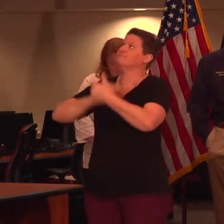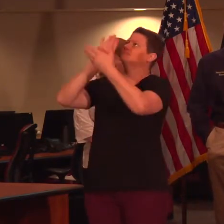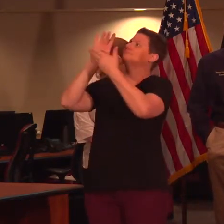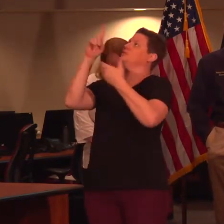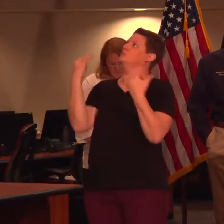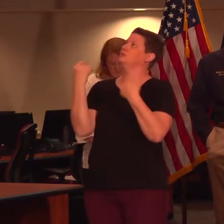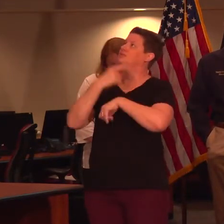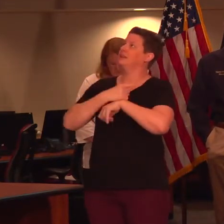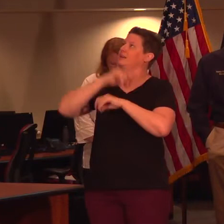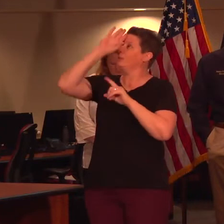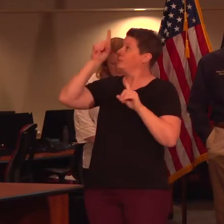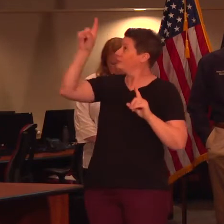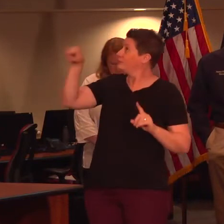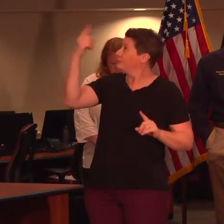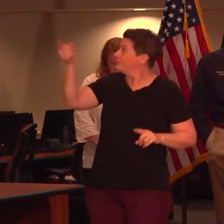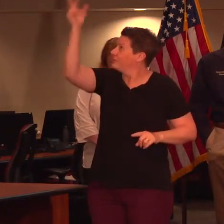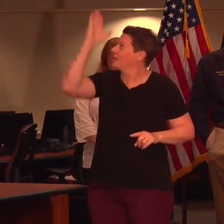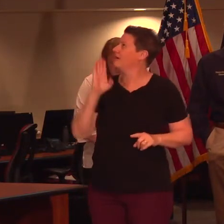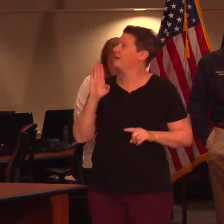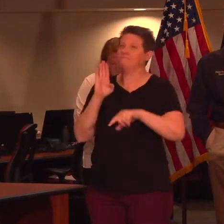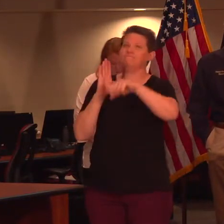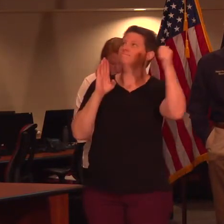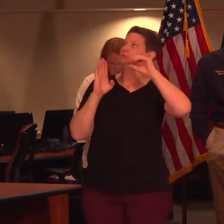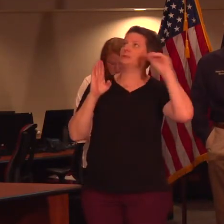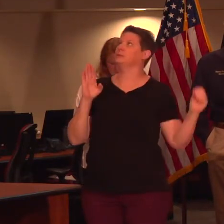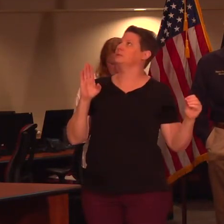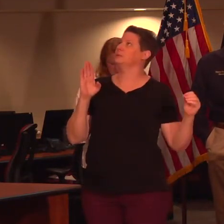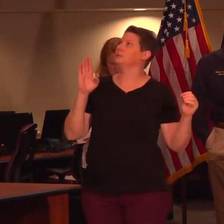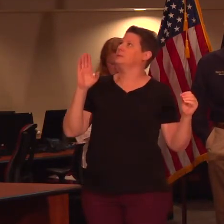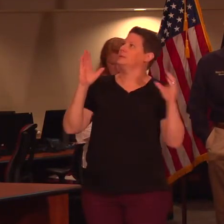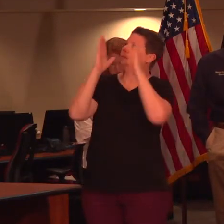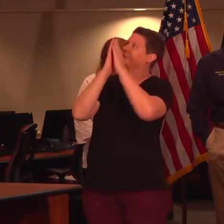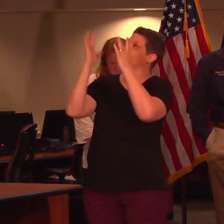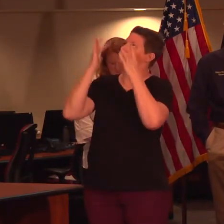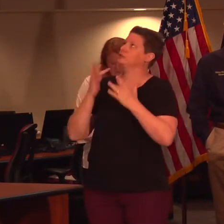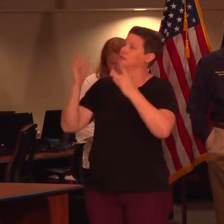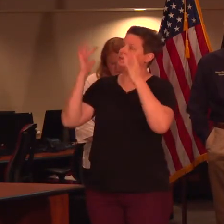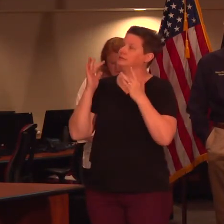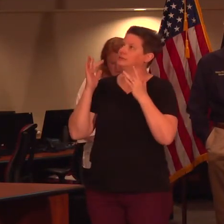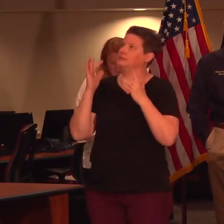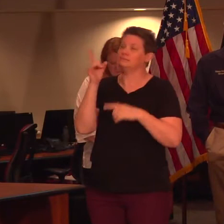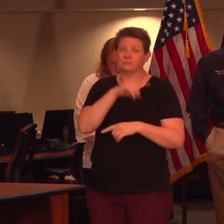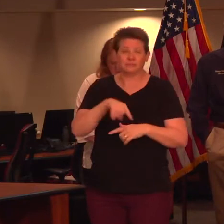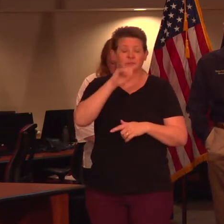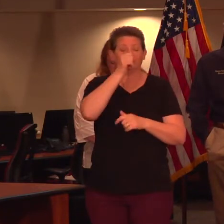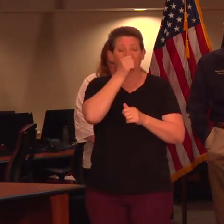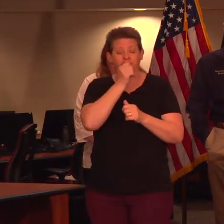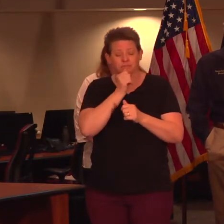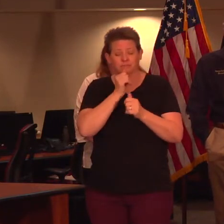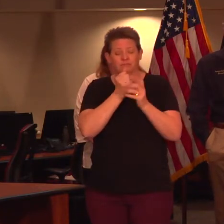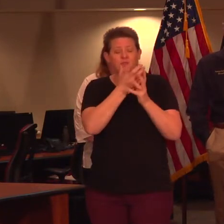and beside you there is no other. We pray that you have mercy for those who have suffered loss,